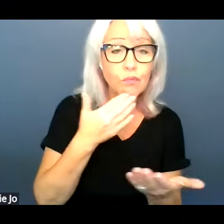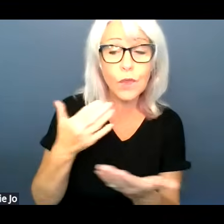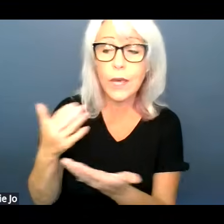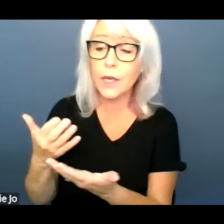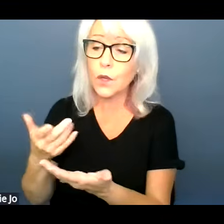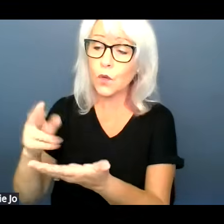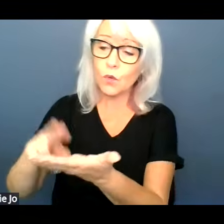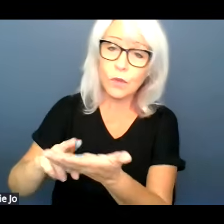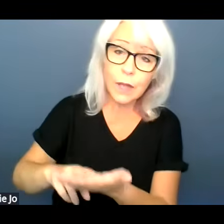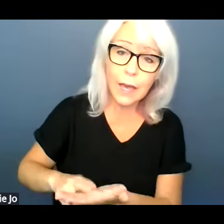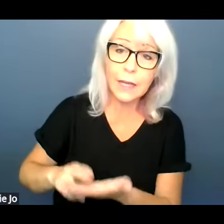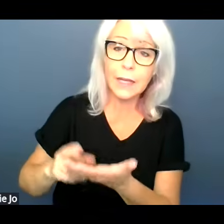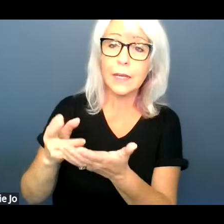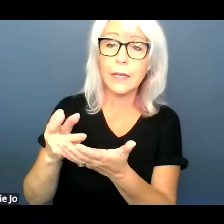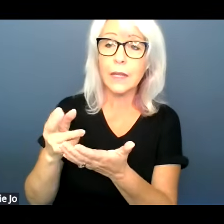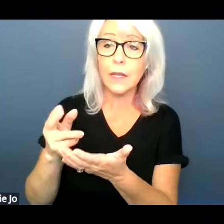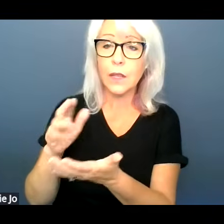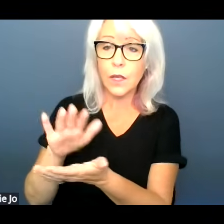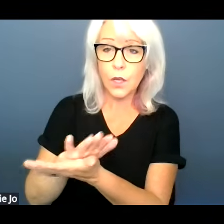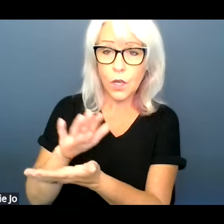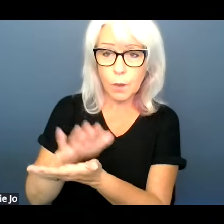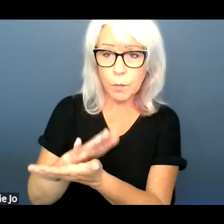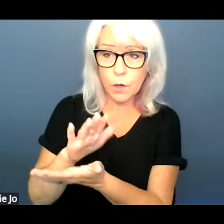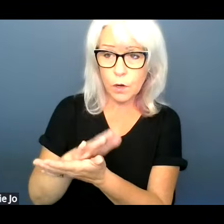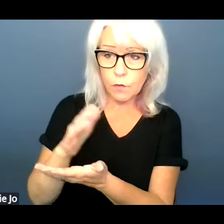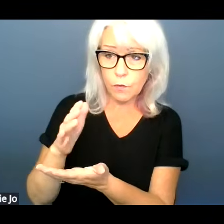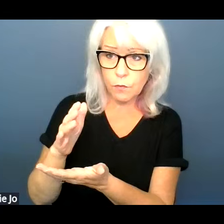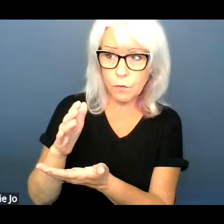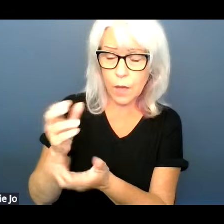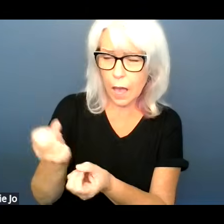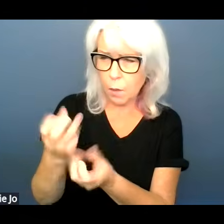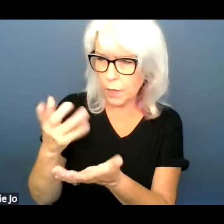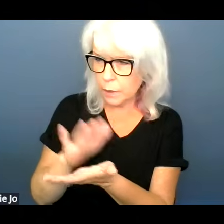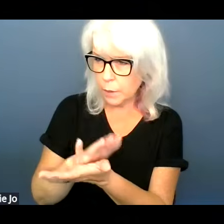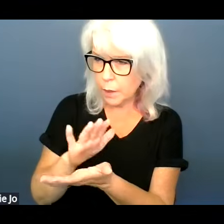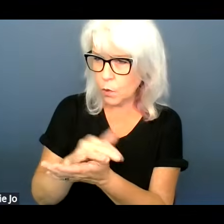signing, and the number of sheets is 3 or 4.